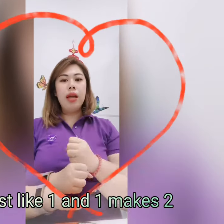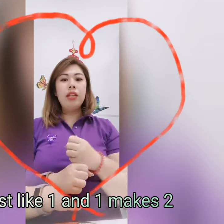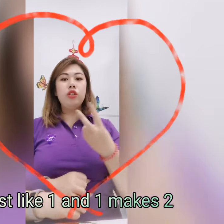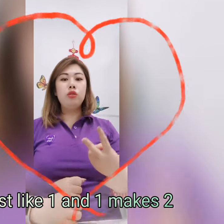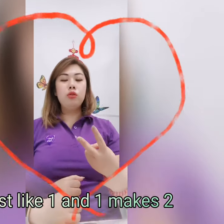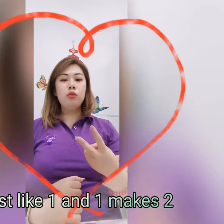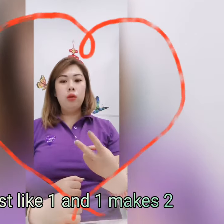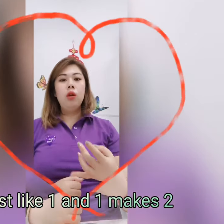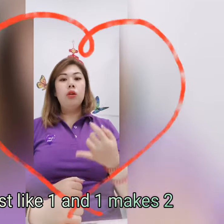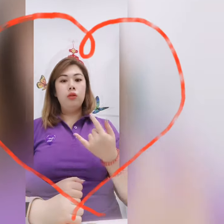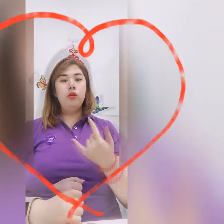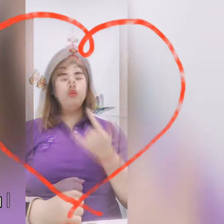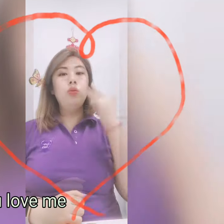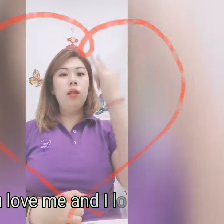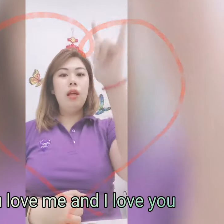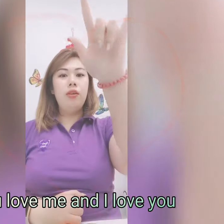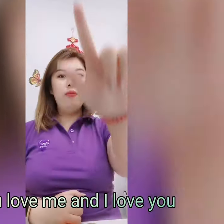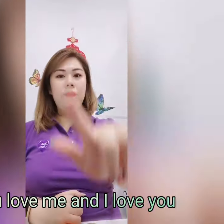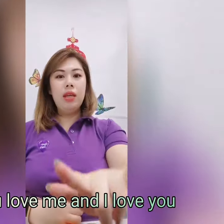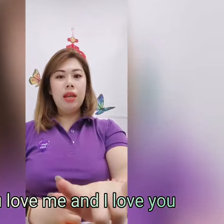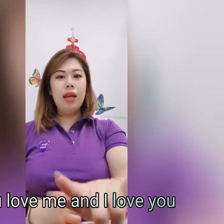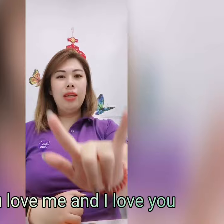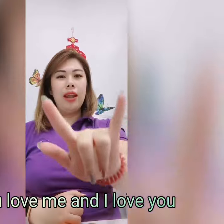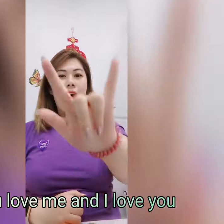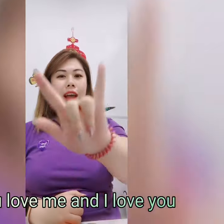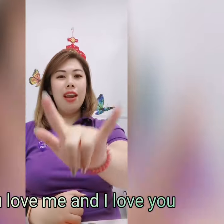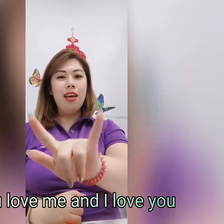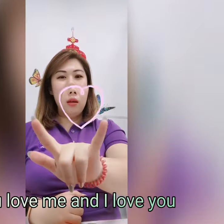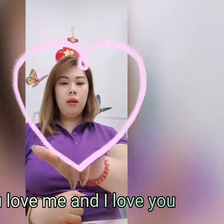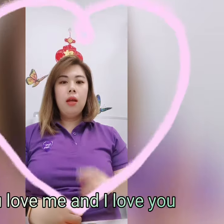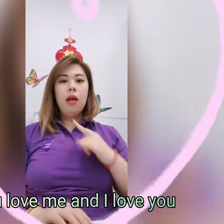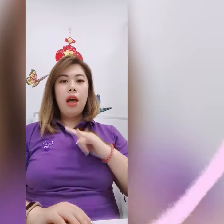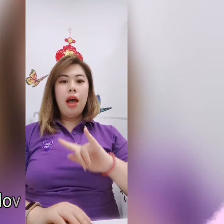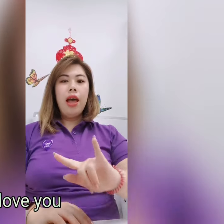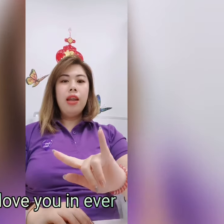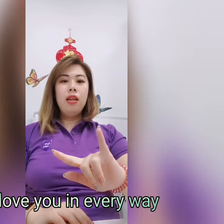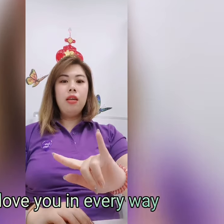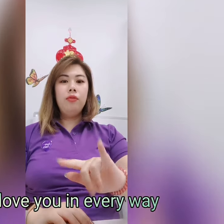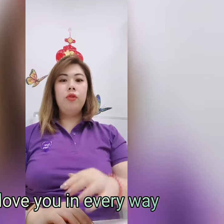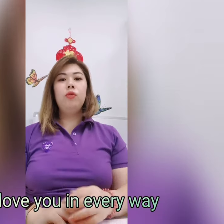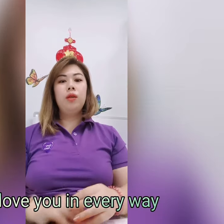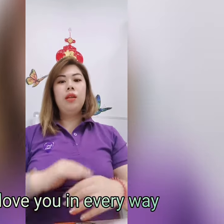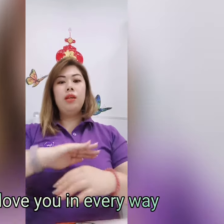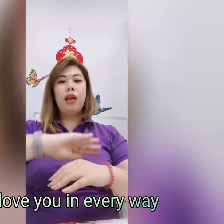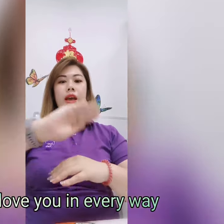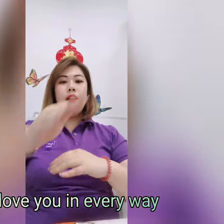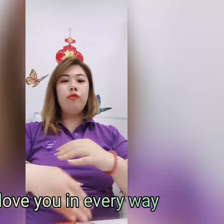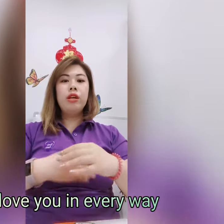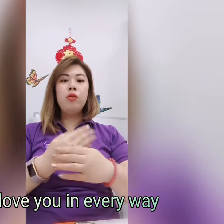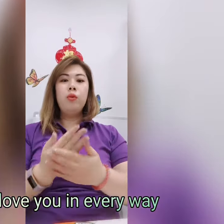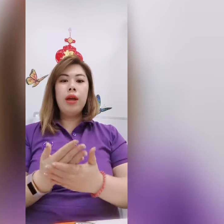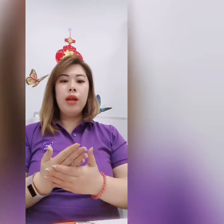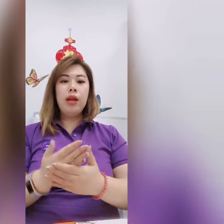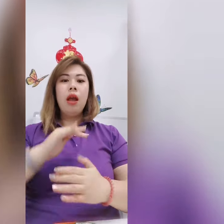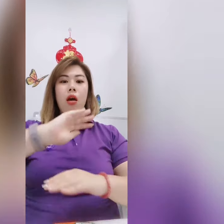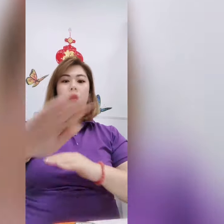makes two, you love me and I love you. I love you in every way,